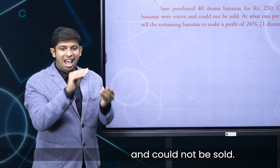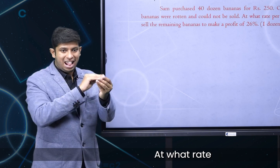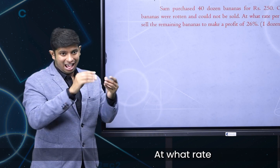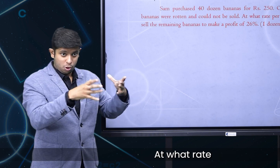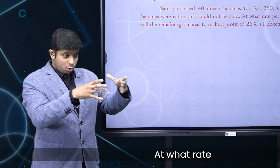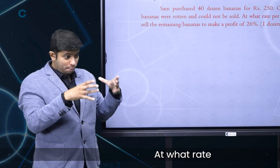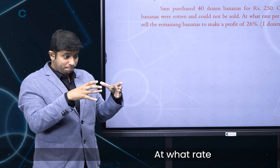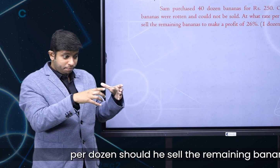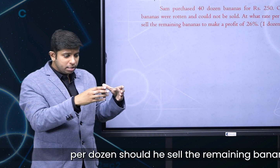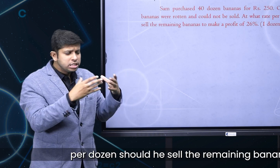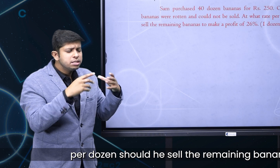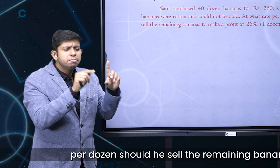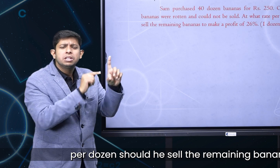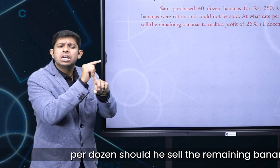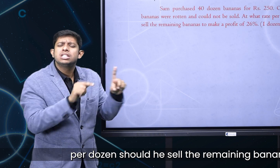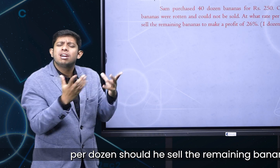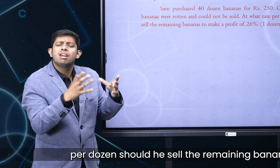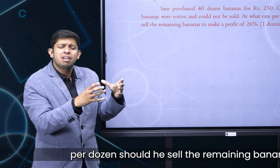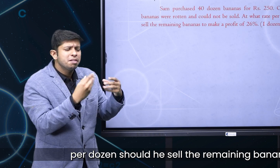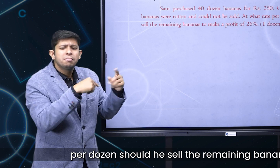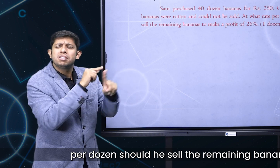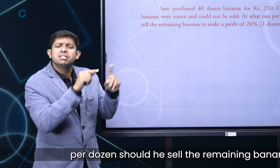At what rate per dozen should he sell the remaining bananas